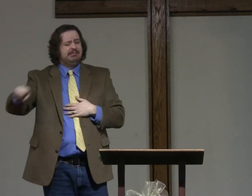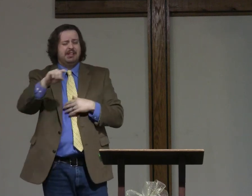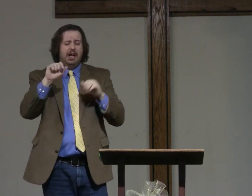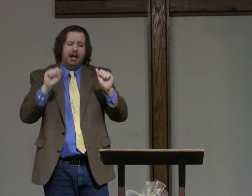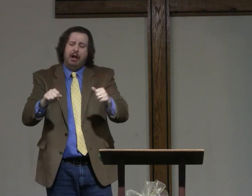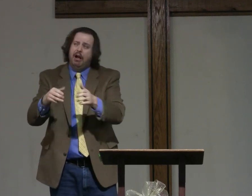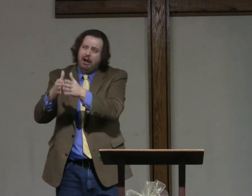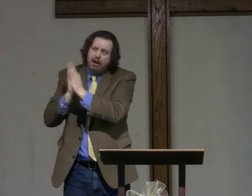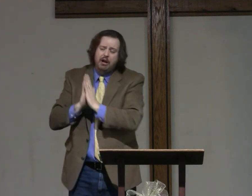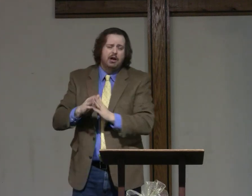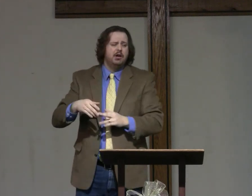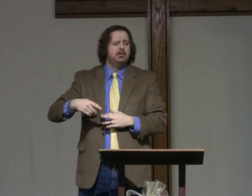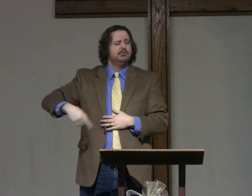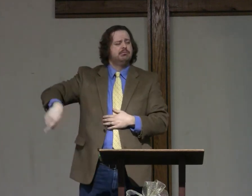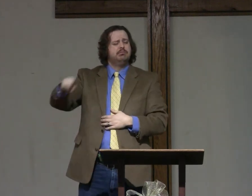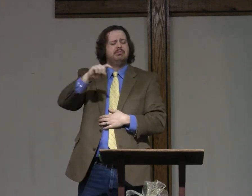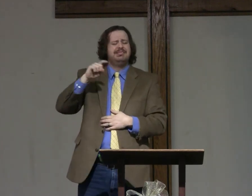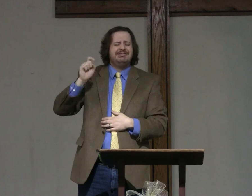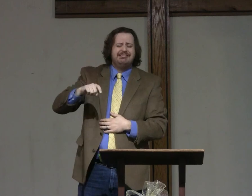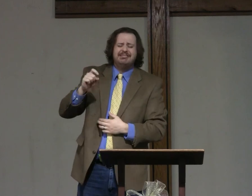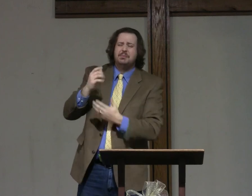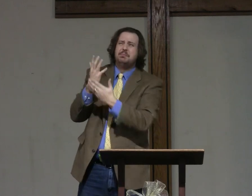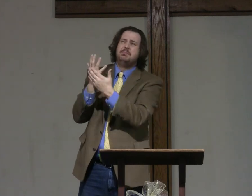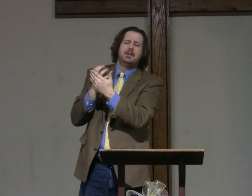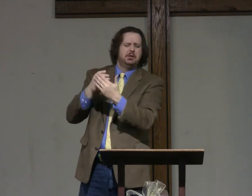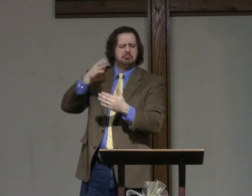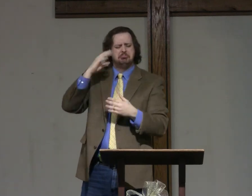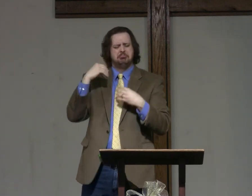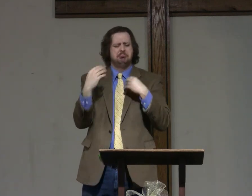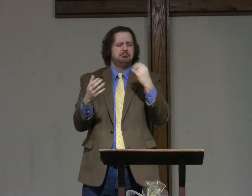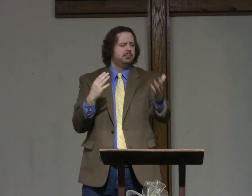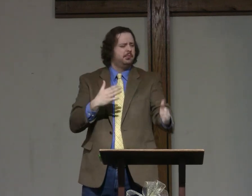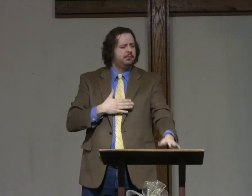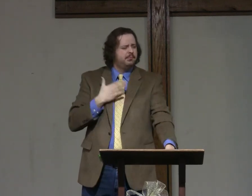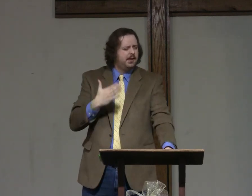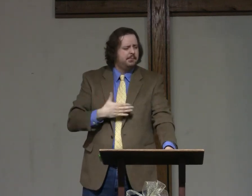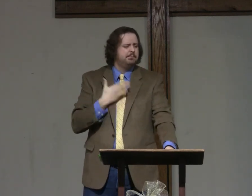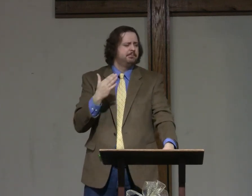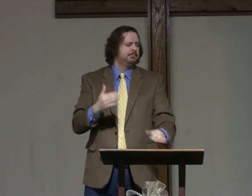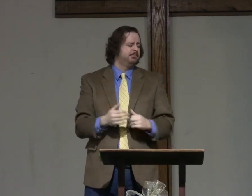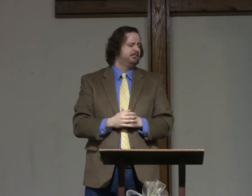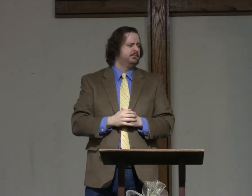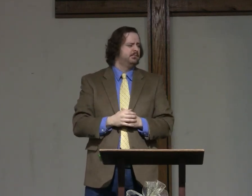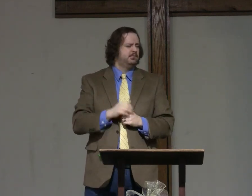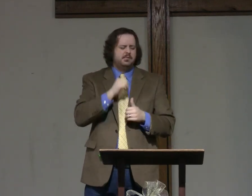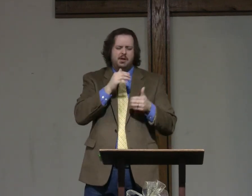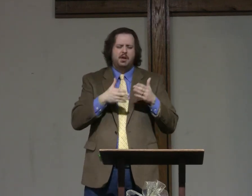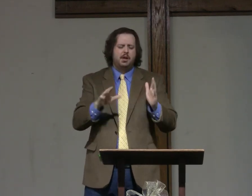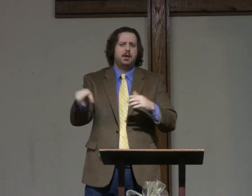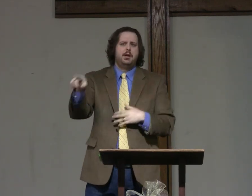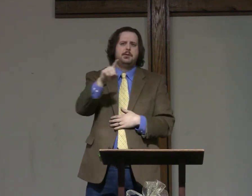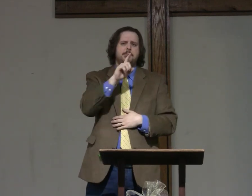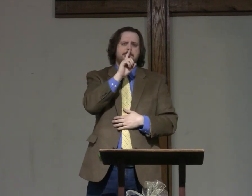It's more than we could ever need or ask for. He's happy to give it to us.